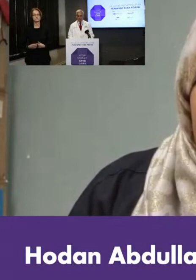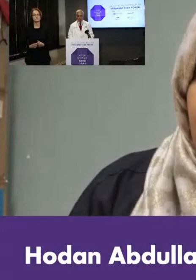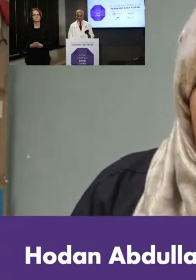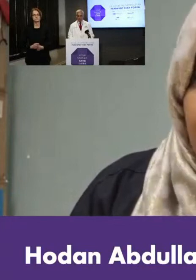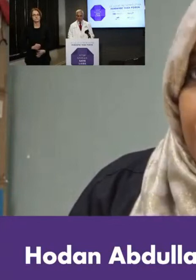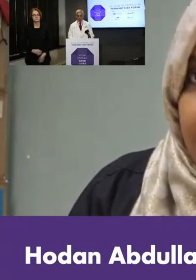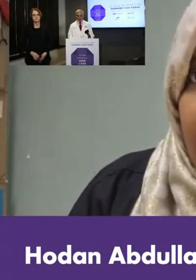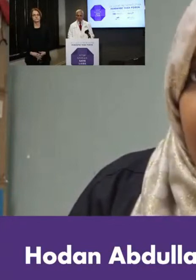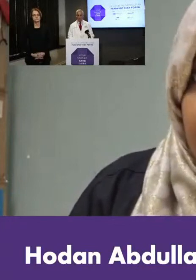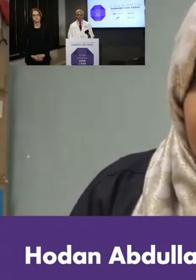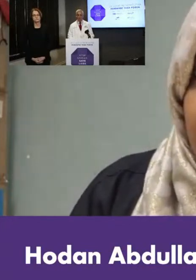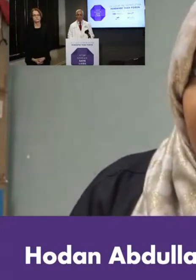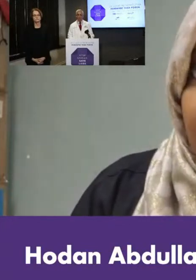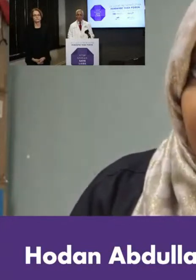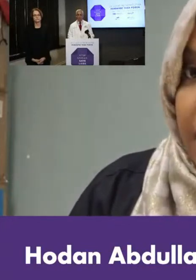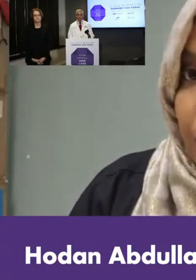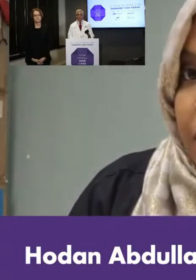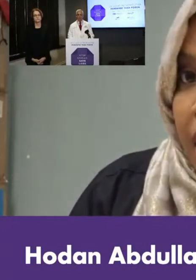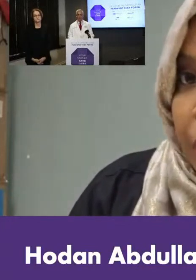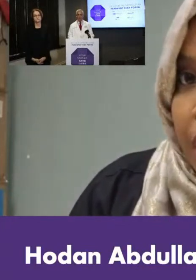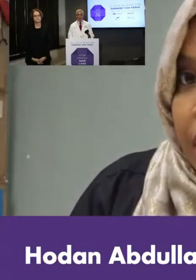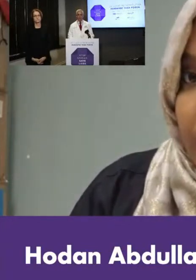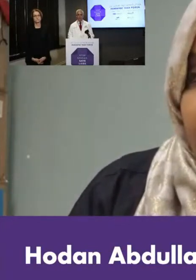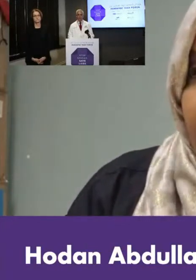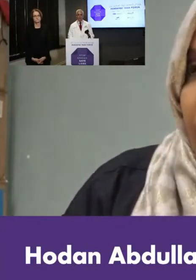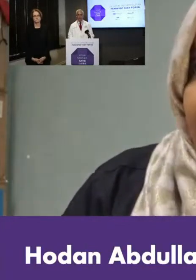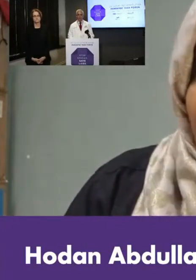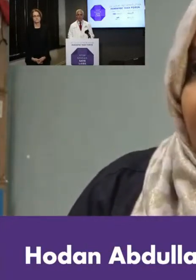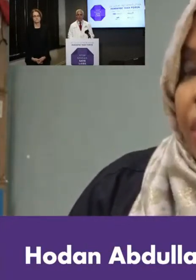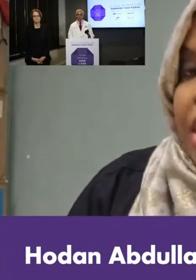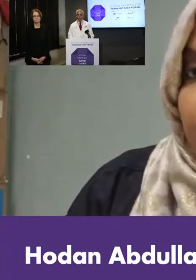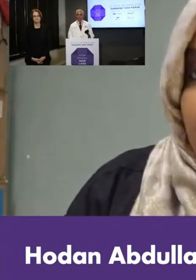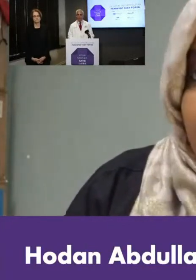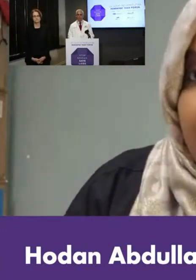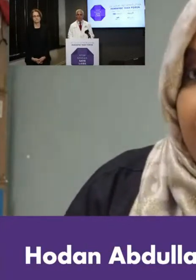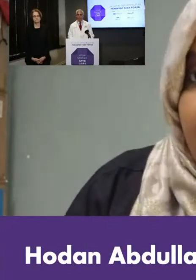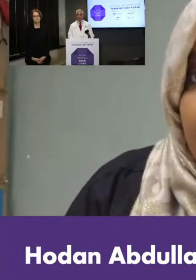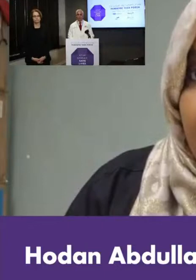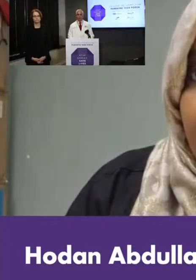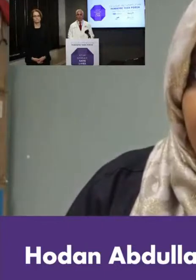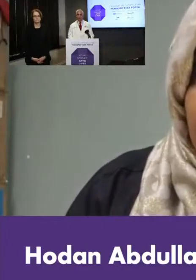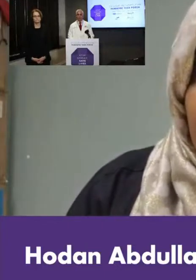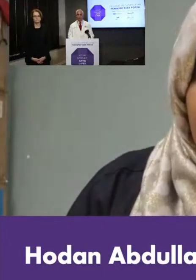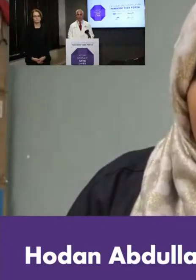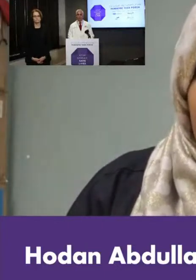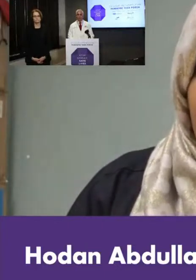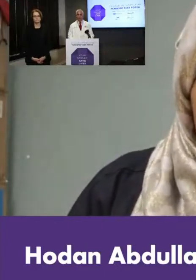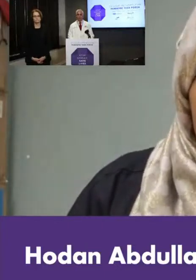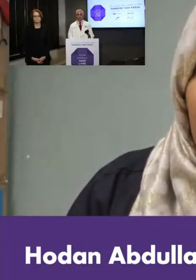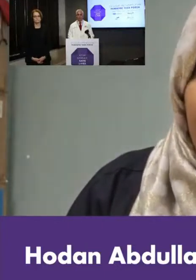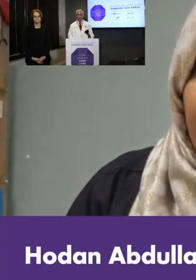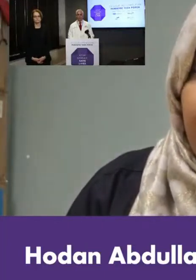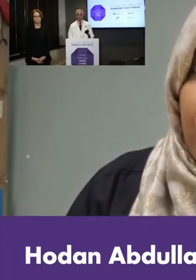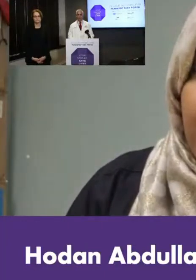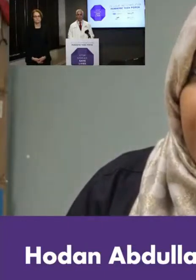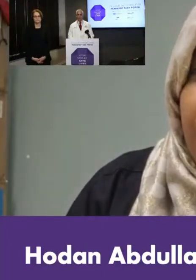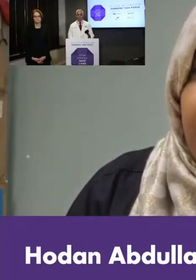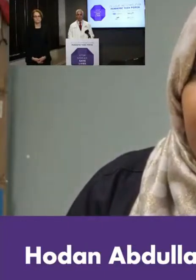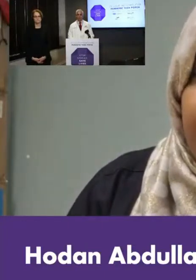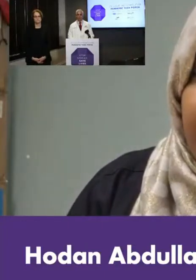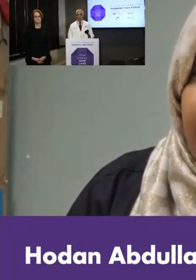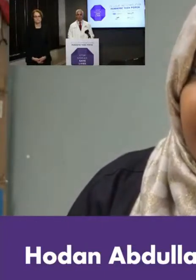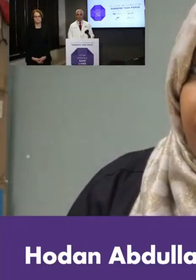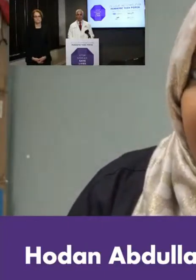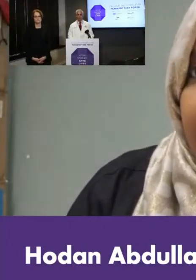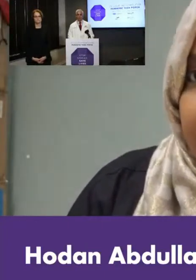for others, strangers or not, because everyone is someone's loved one. I mean, everyone is someone's mother, father, brother, sister, and you don't know what their road to